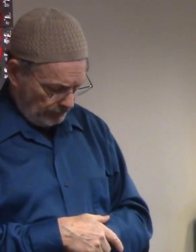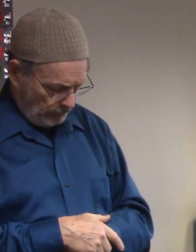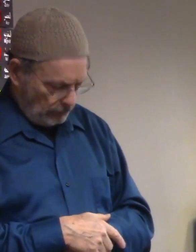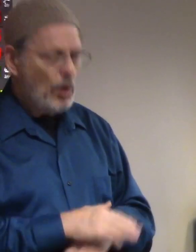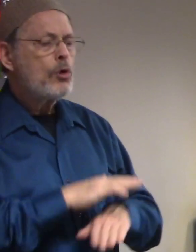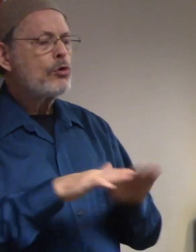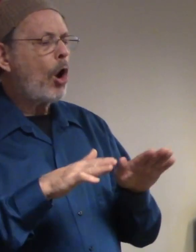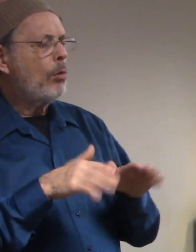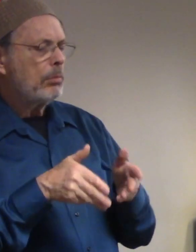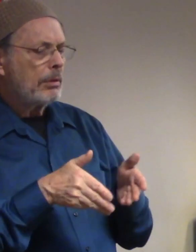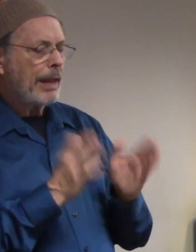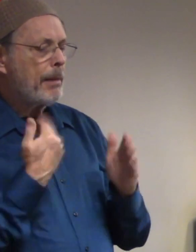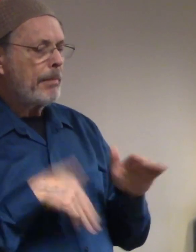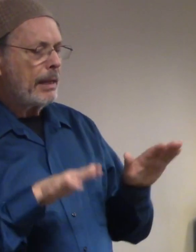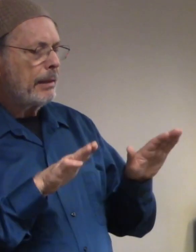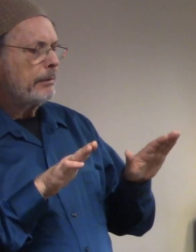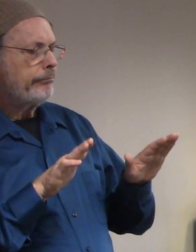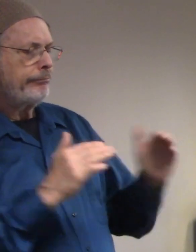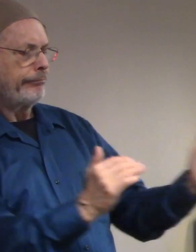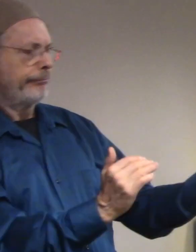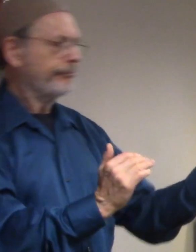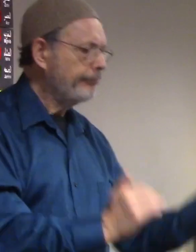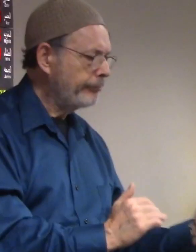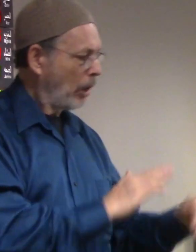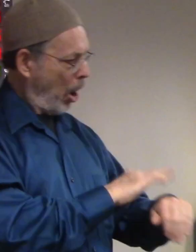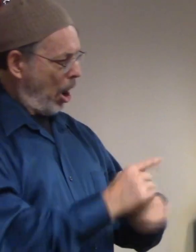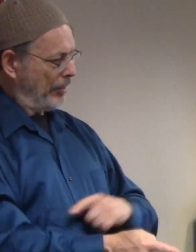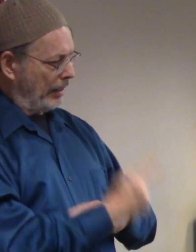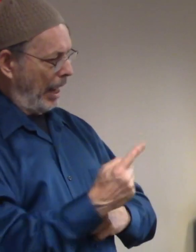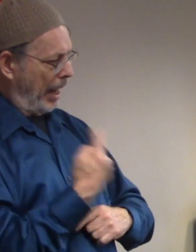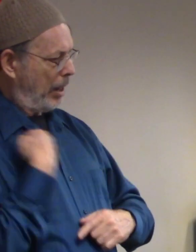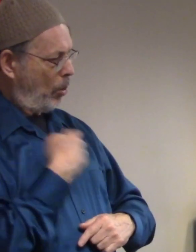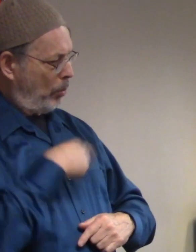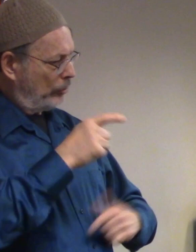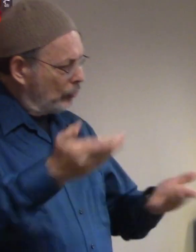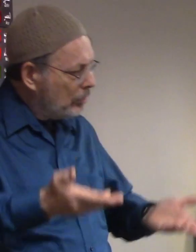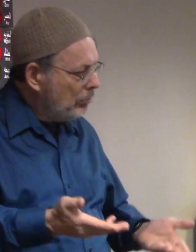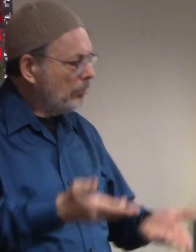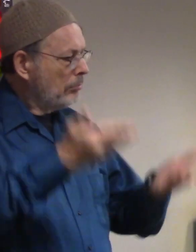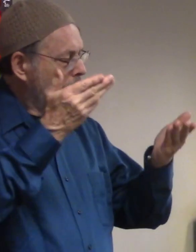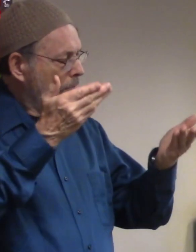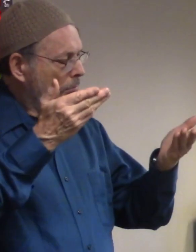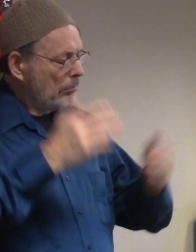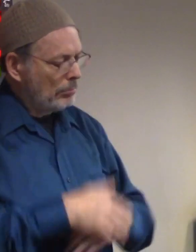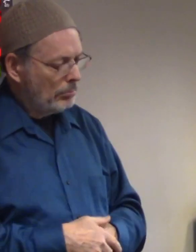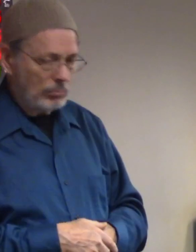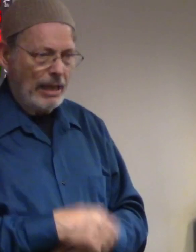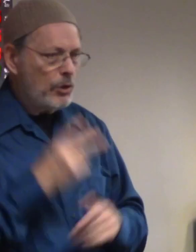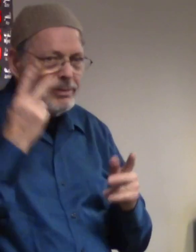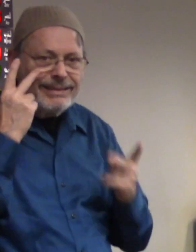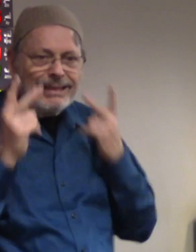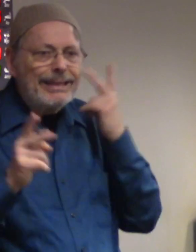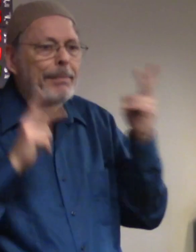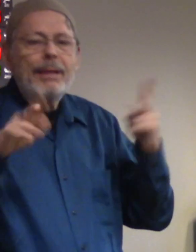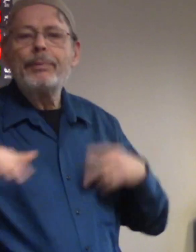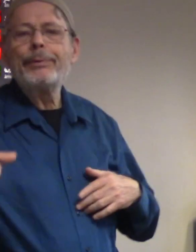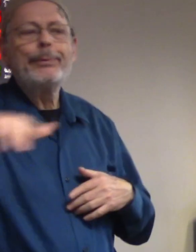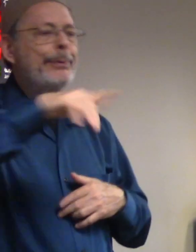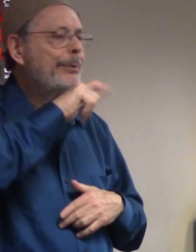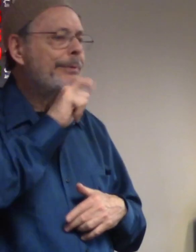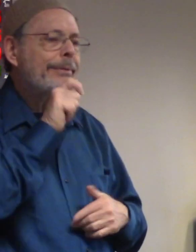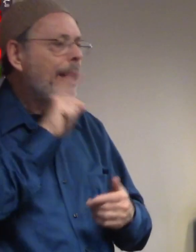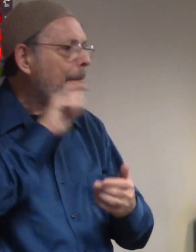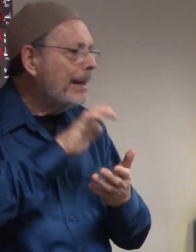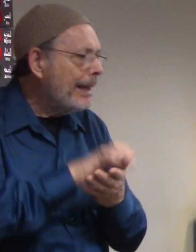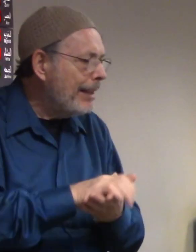are raised. Do not abase me. Forgive me, ya Allah, on the day we are raised. My parents, these people around me were not Muslim, did not believe, ya